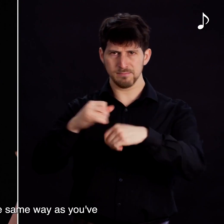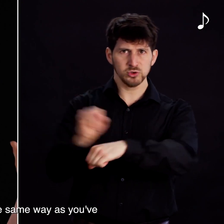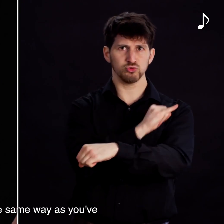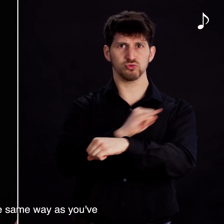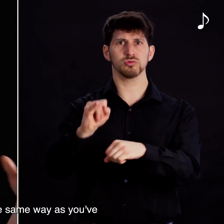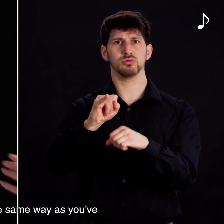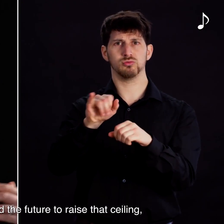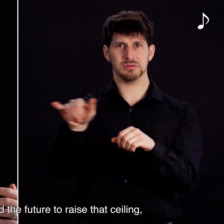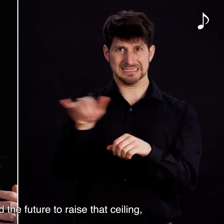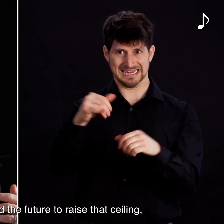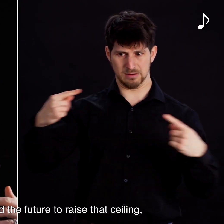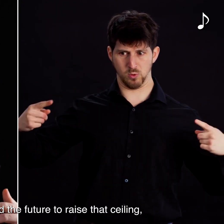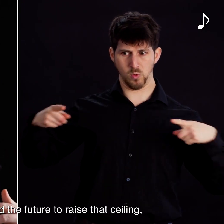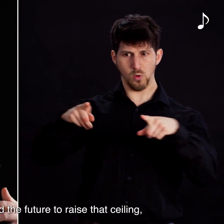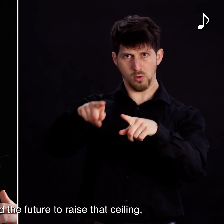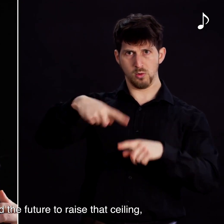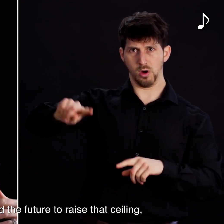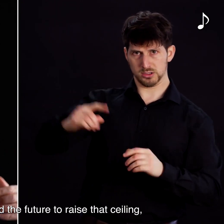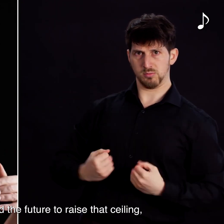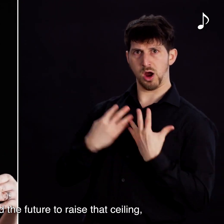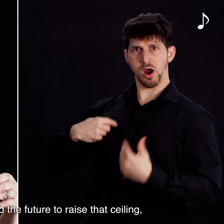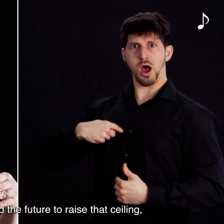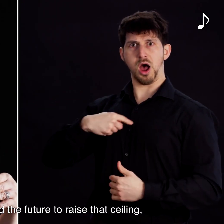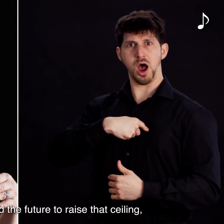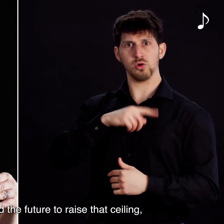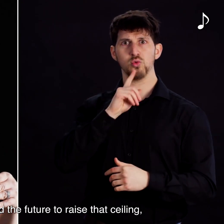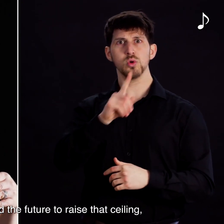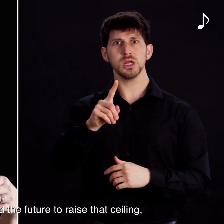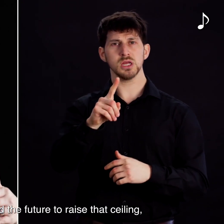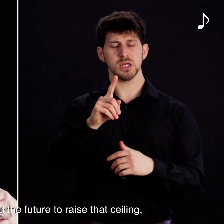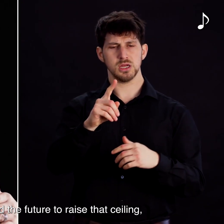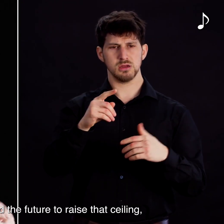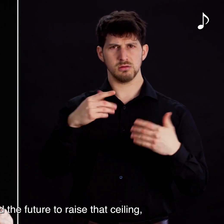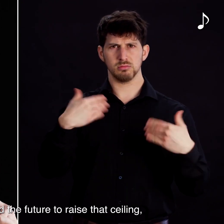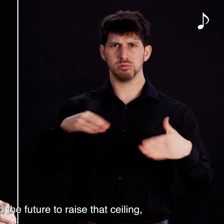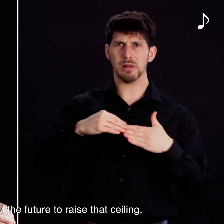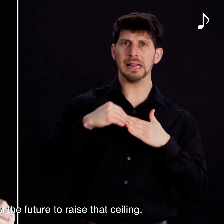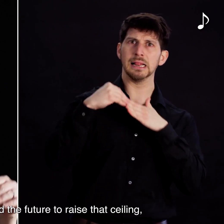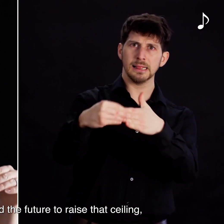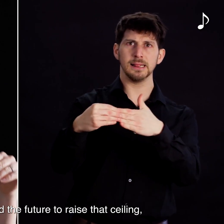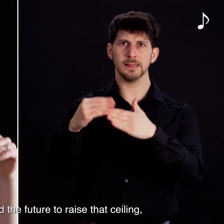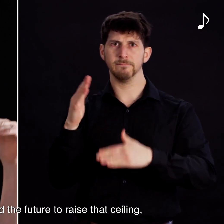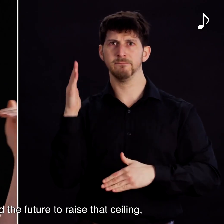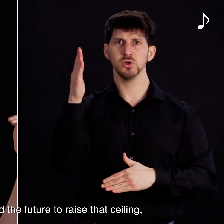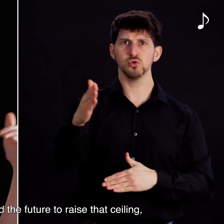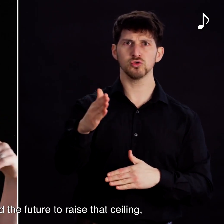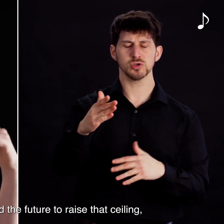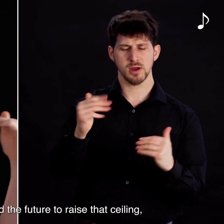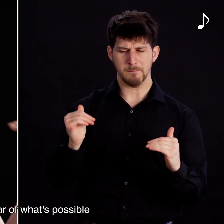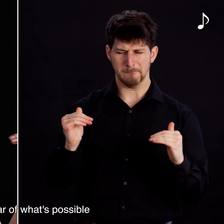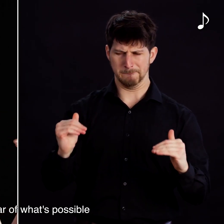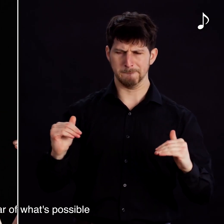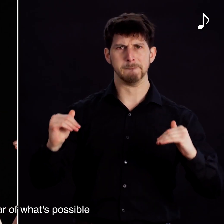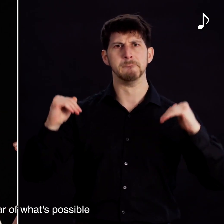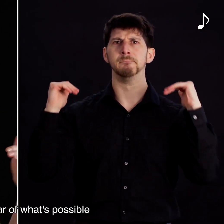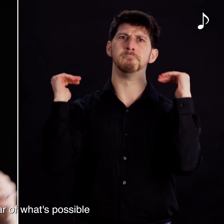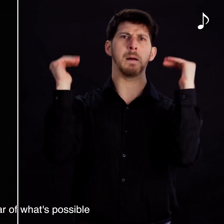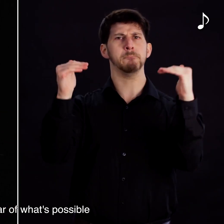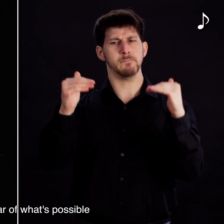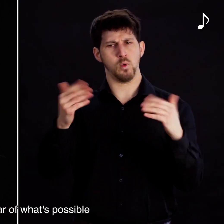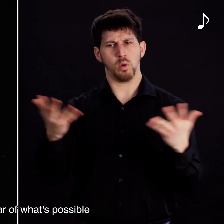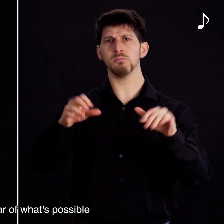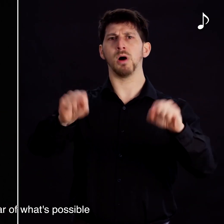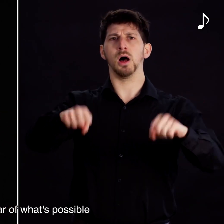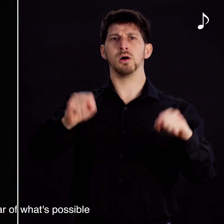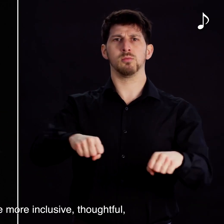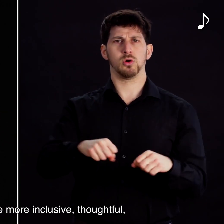in the same way as you've inspired us to really lead the future to raise that ceiling raise that bar of